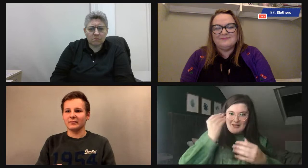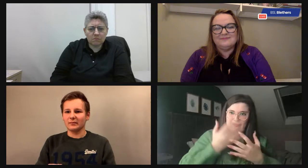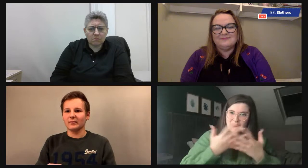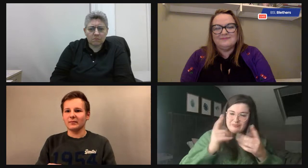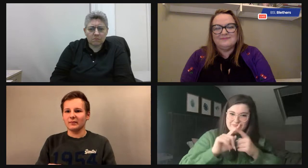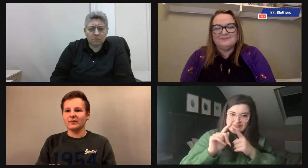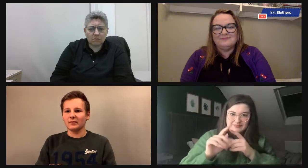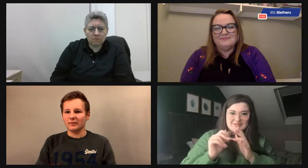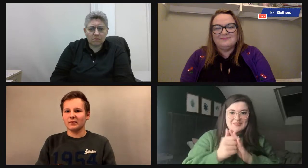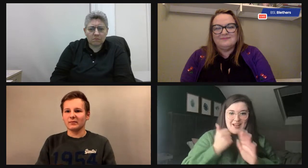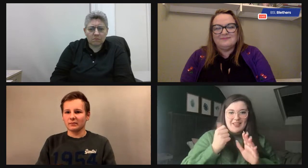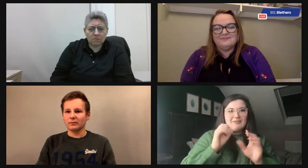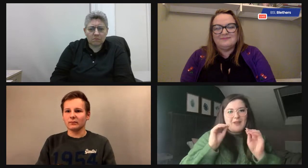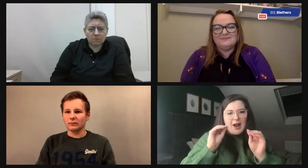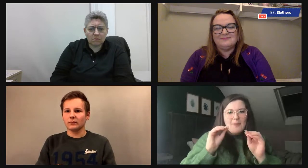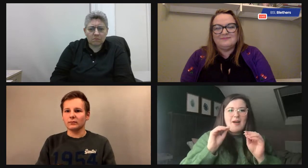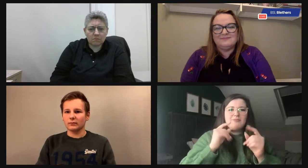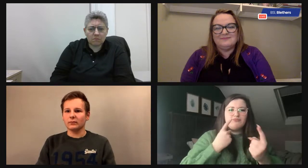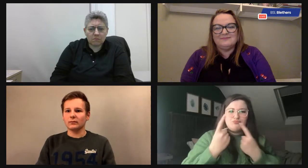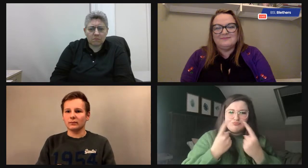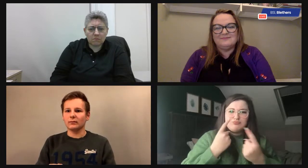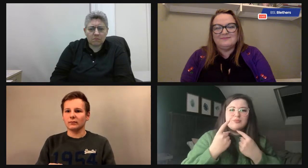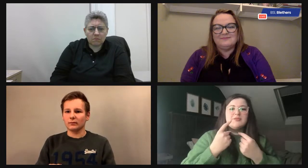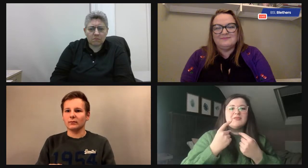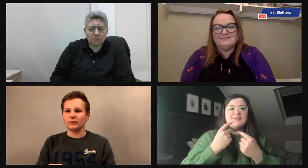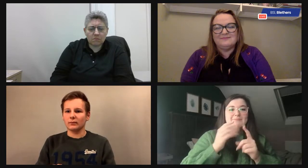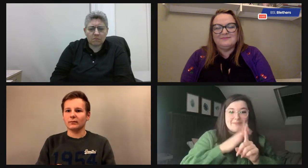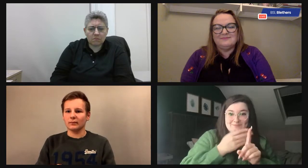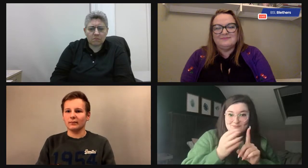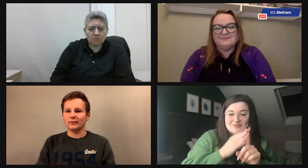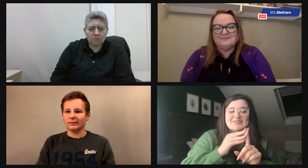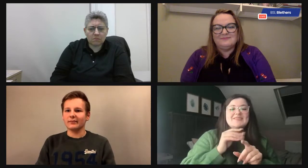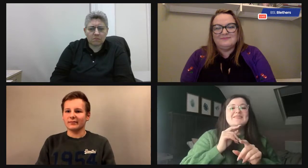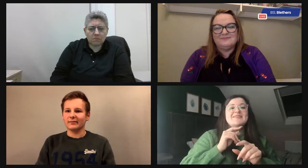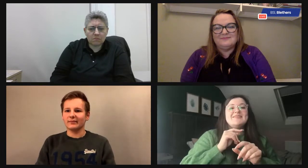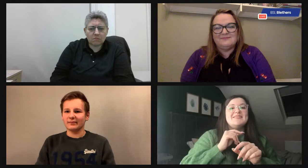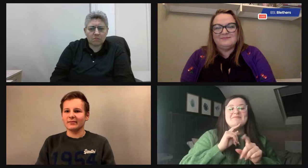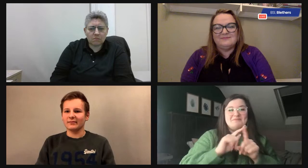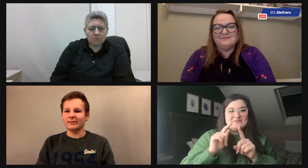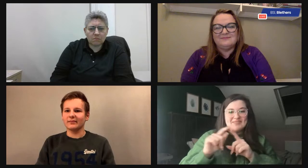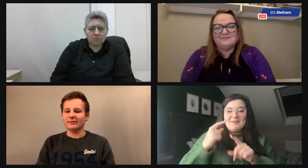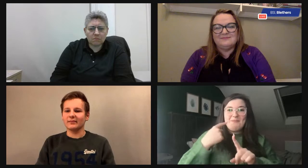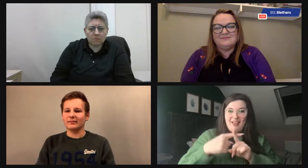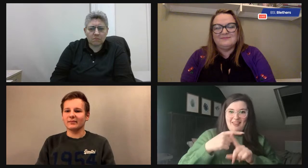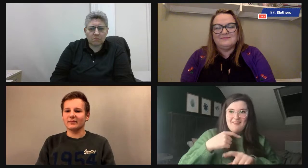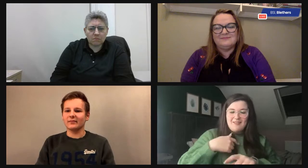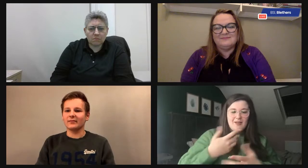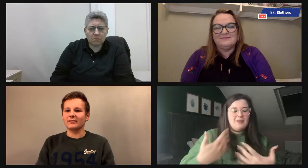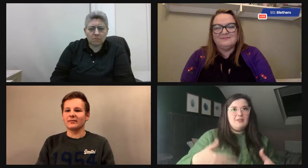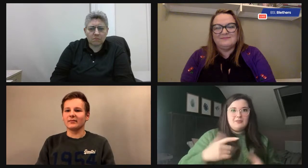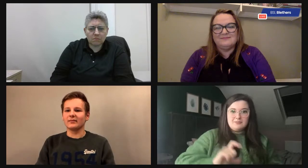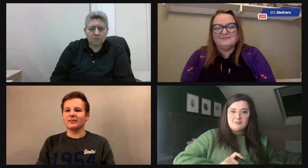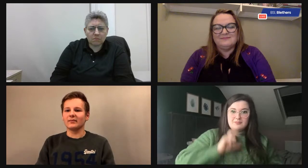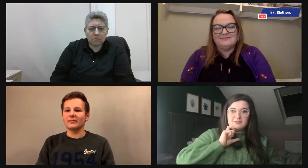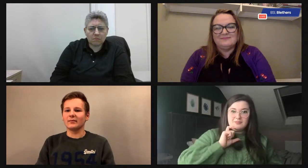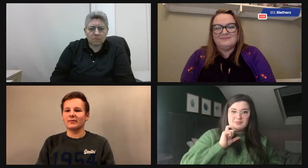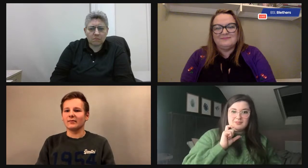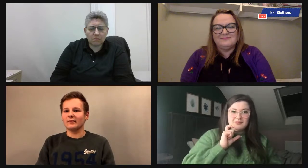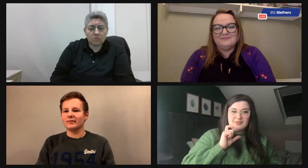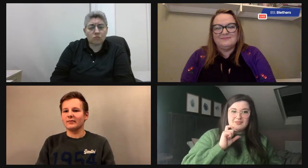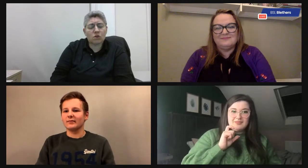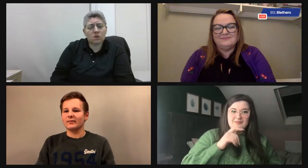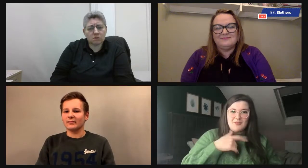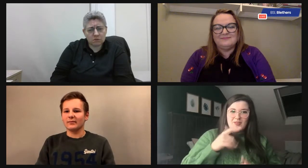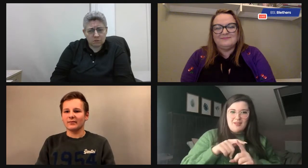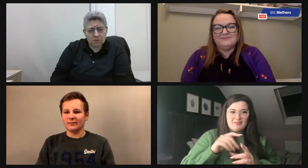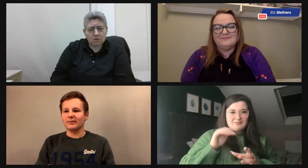had at that time. But I have learned so much from there. My confidence has increased. My meta skills have just exploded, and